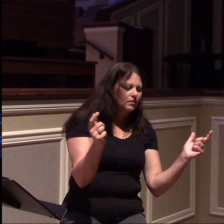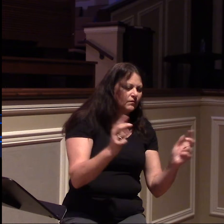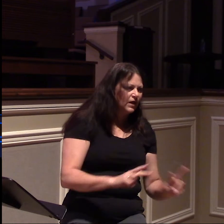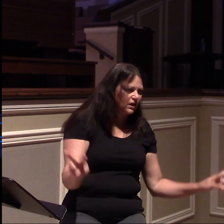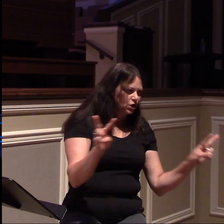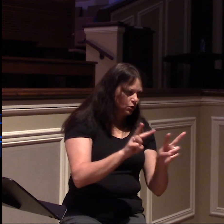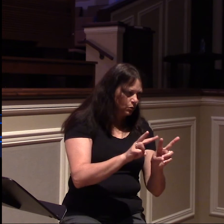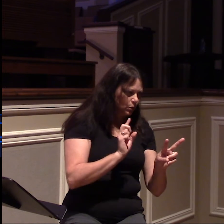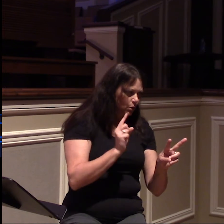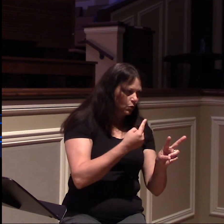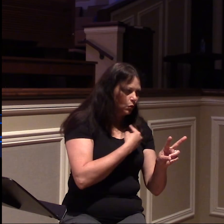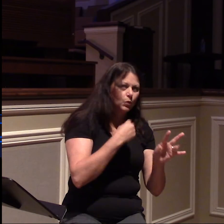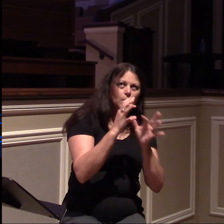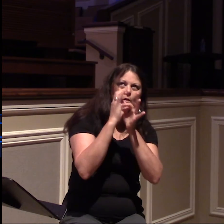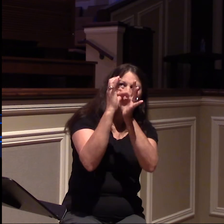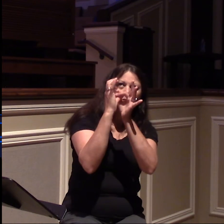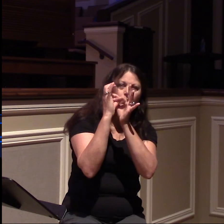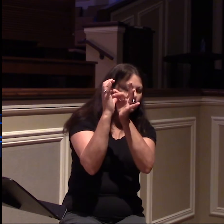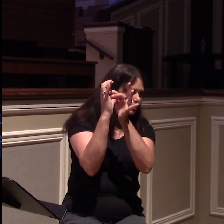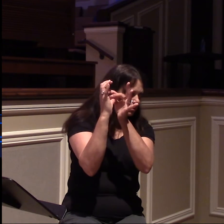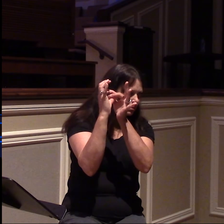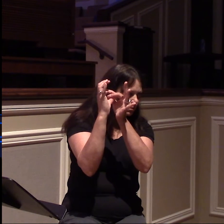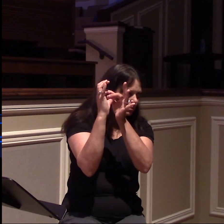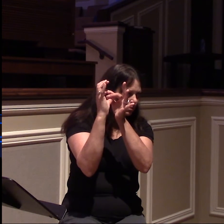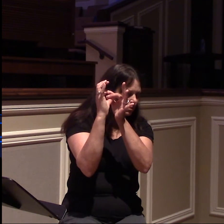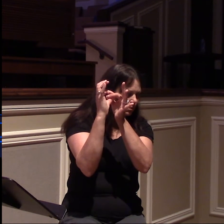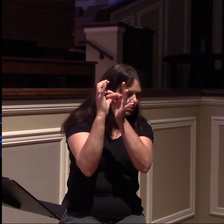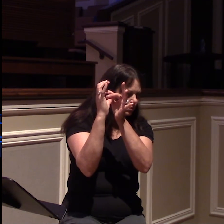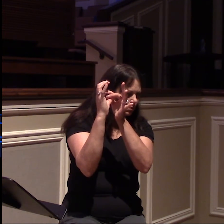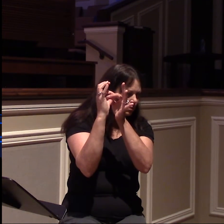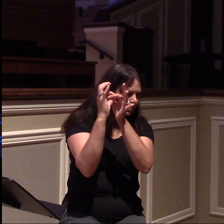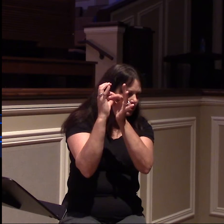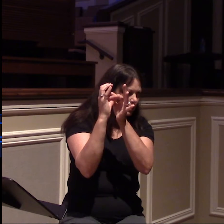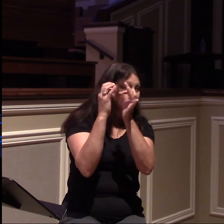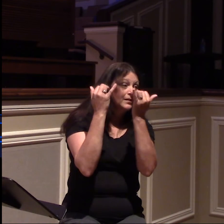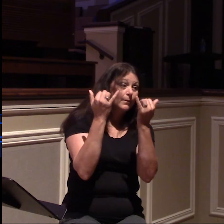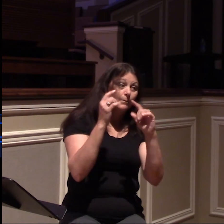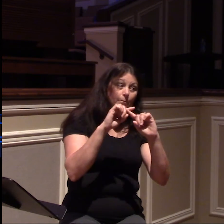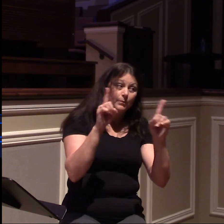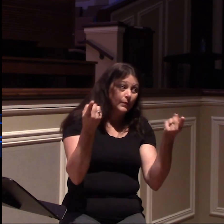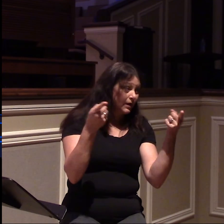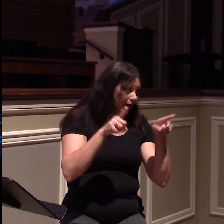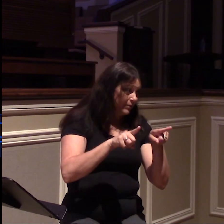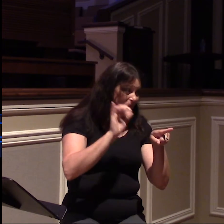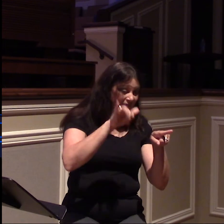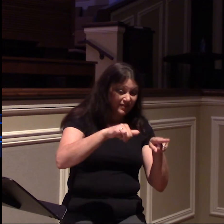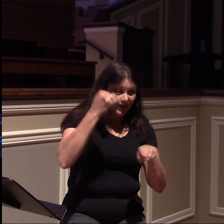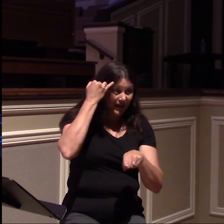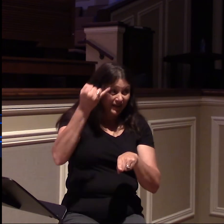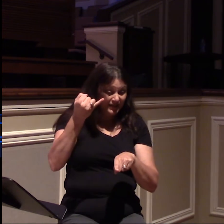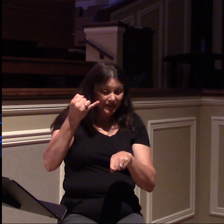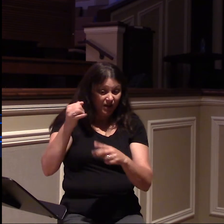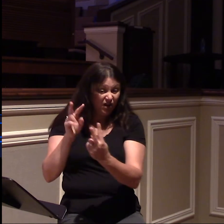unity. But with the emergence of the Enlightenment, that idea of dualism has returned to our culture. So that